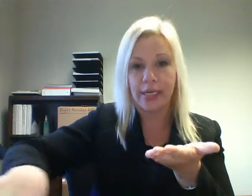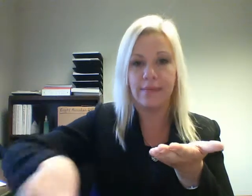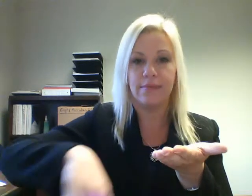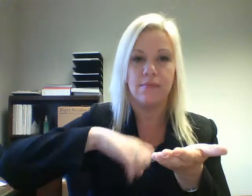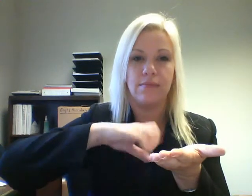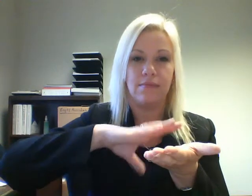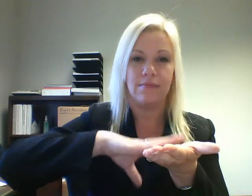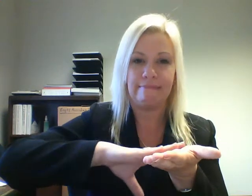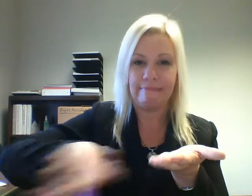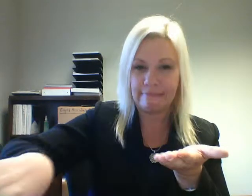pardon.